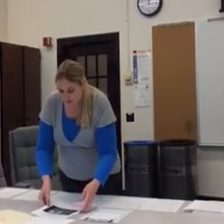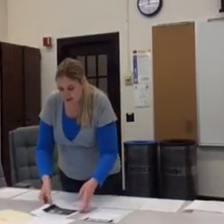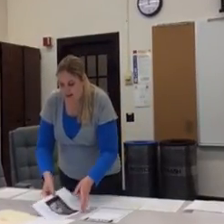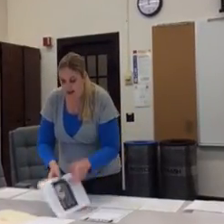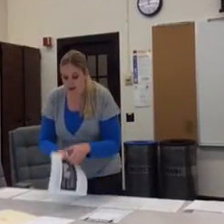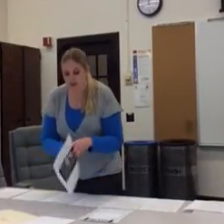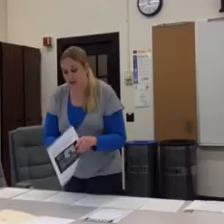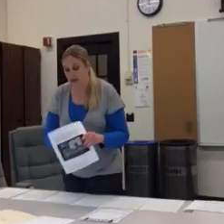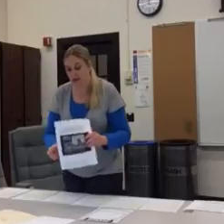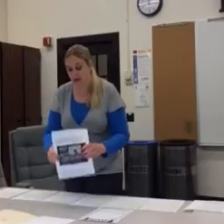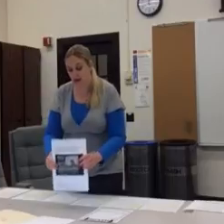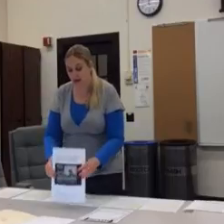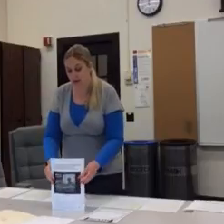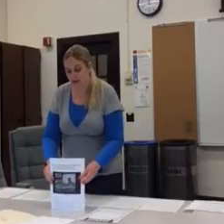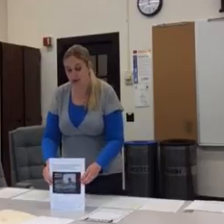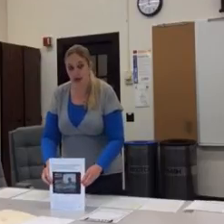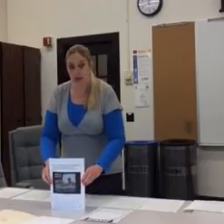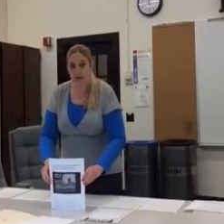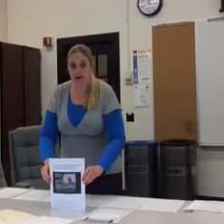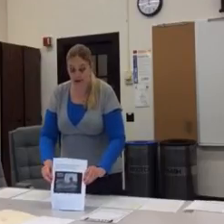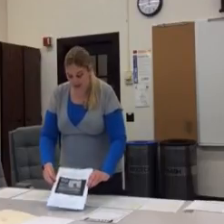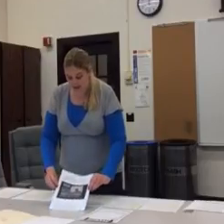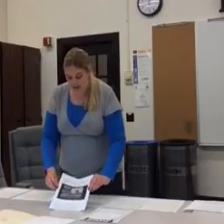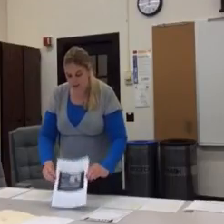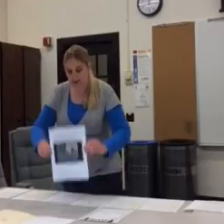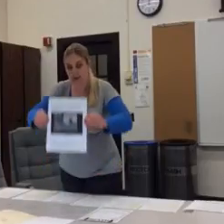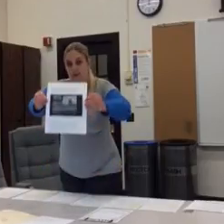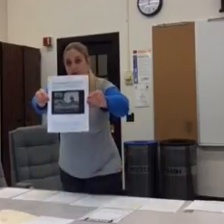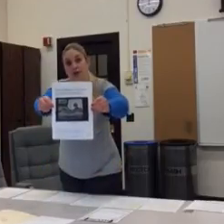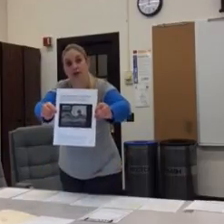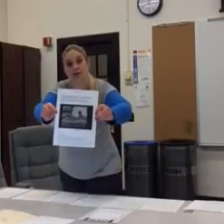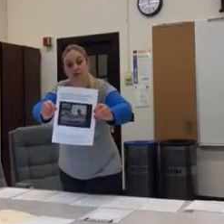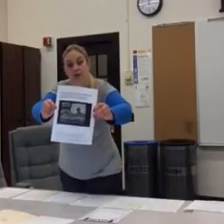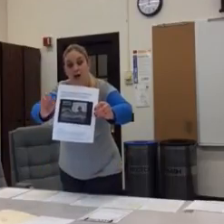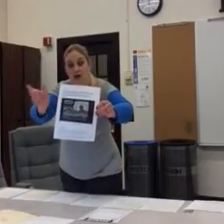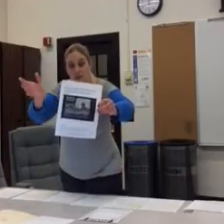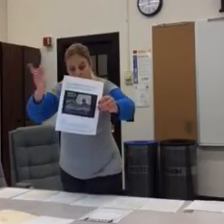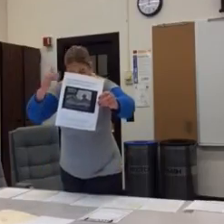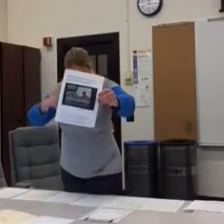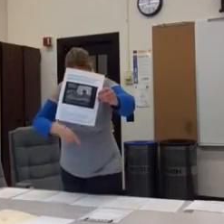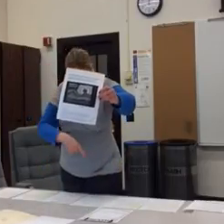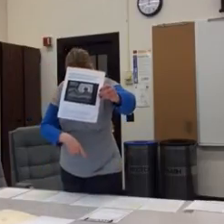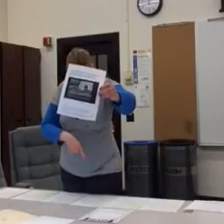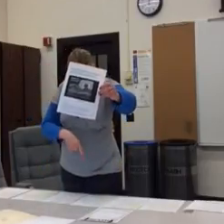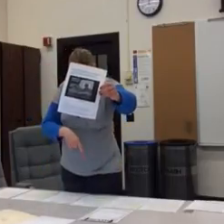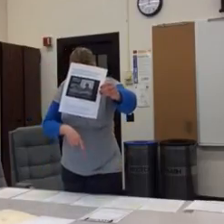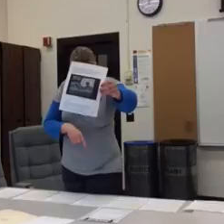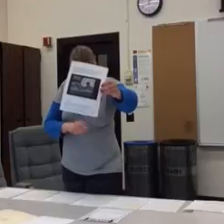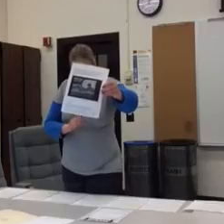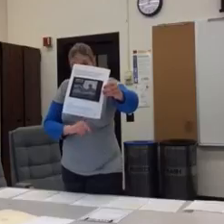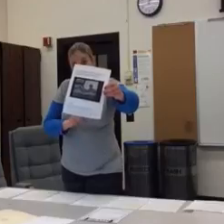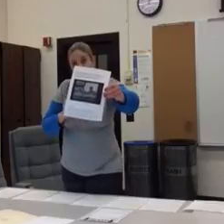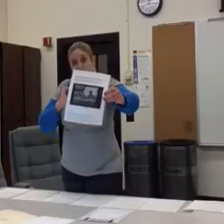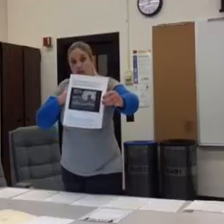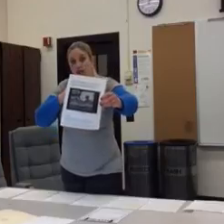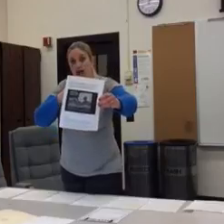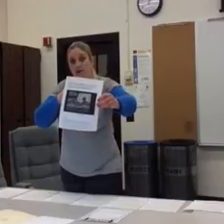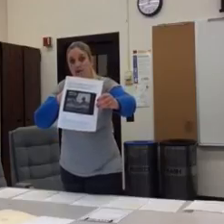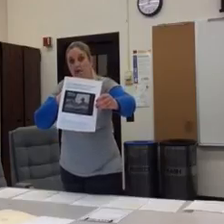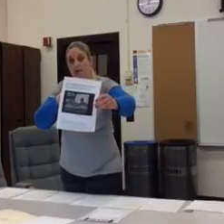about Ted Harrison and his painting that he does. This isn't very good because it's in color, but we do have a link for you to click on for you to be